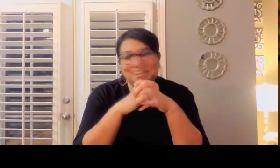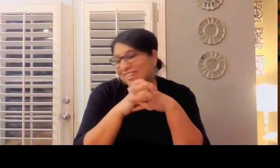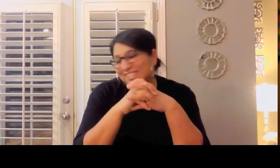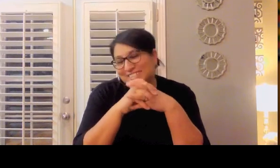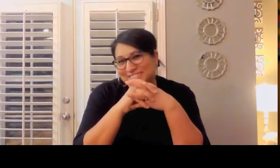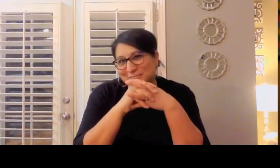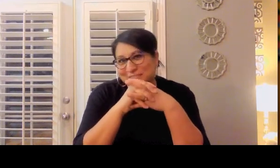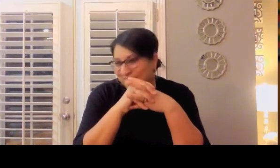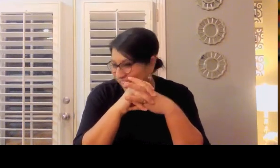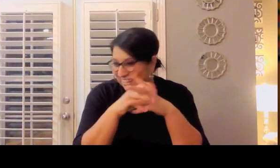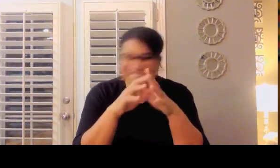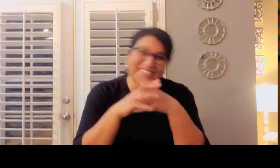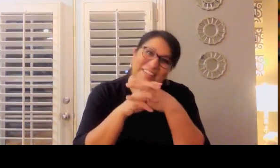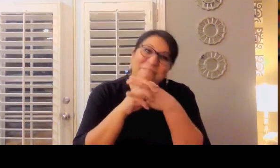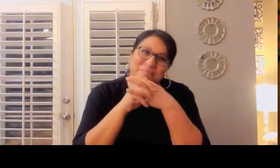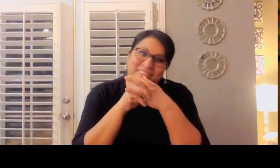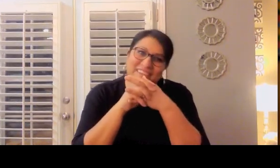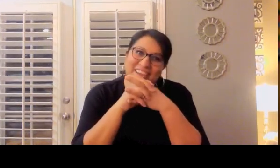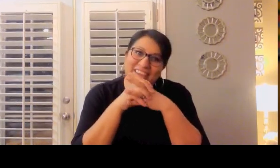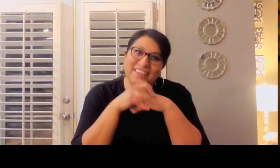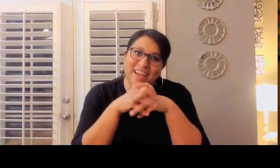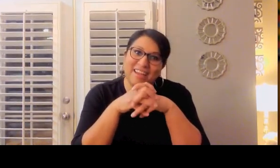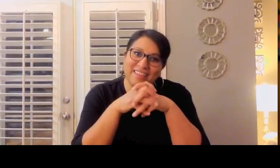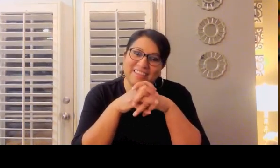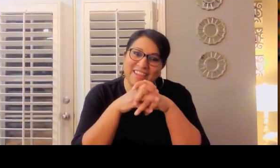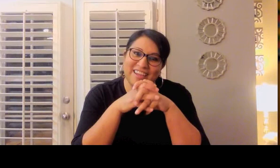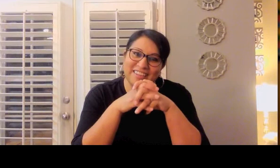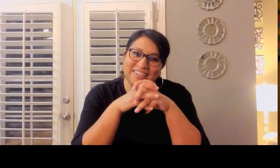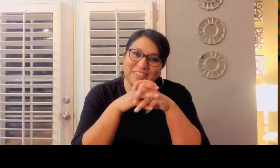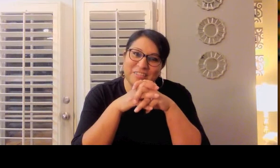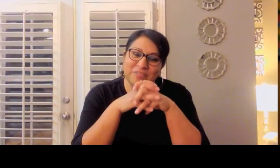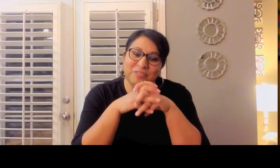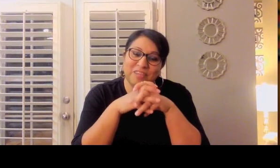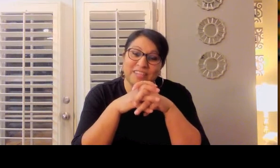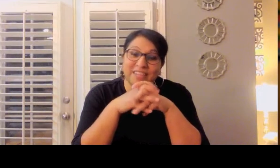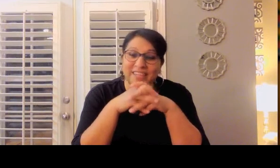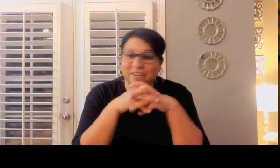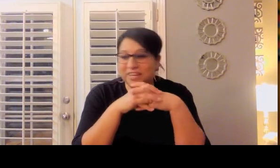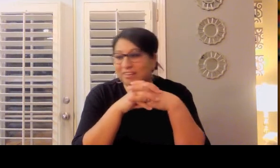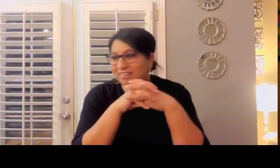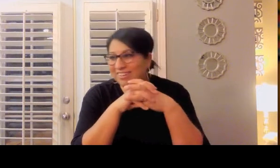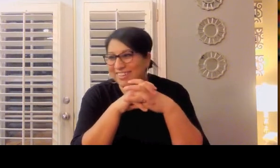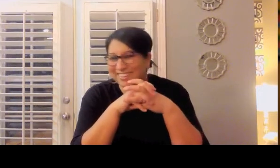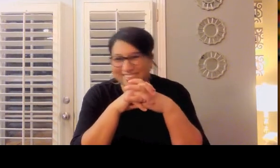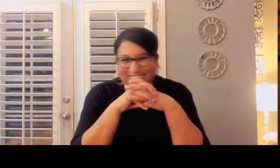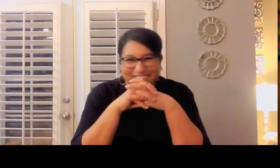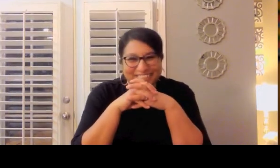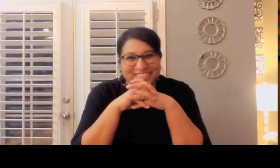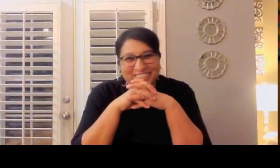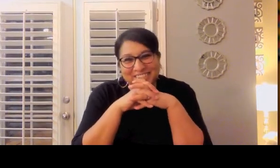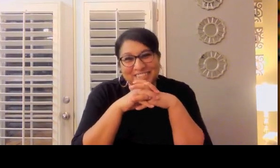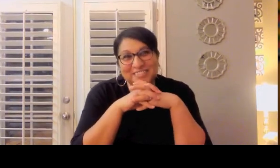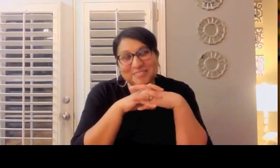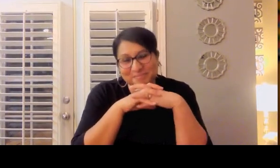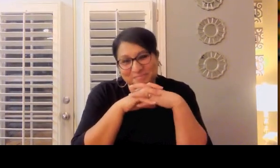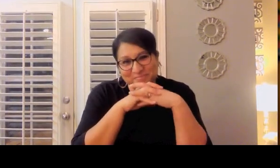your own little Santa's workshop there, but with cookies. Yeah. Yeah. We do a lot of cake out here. Let